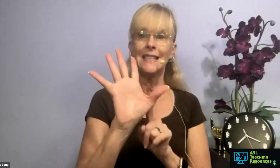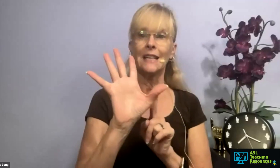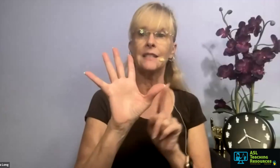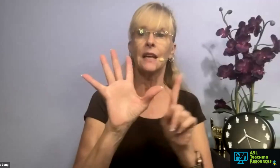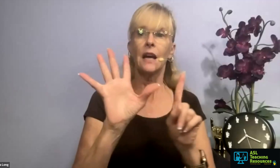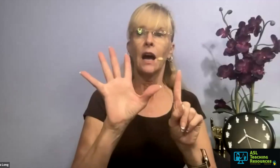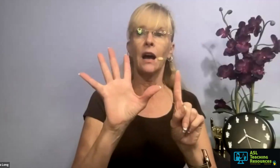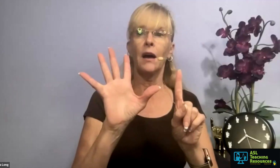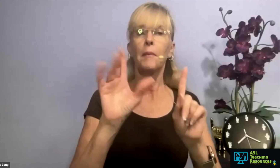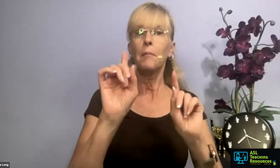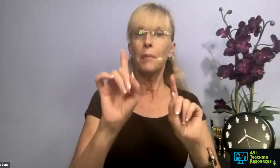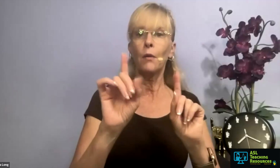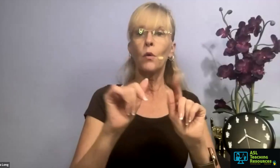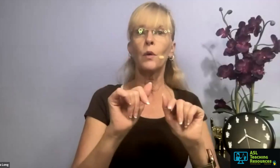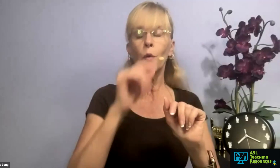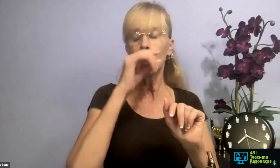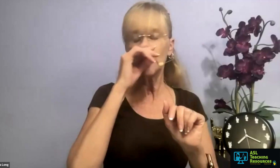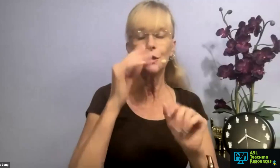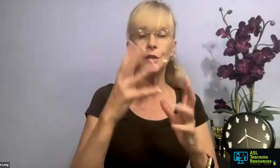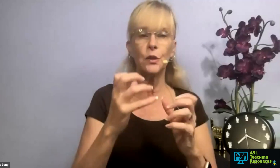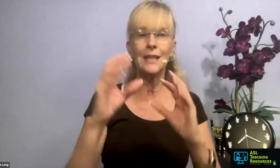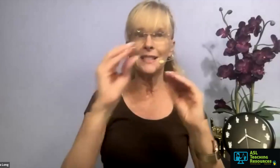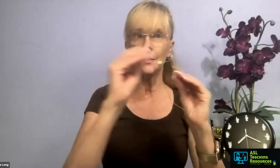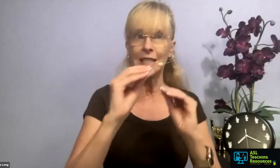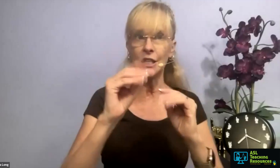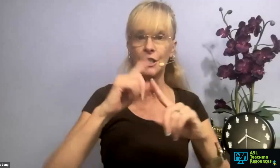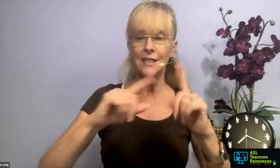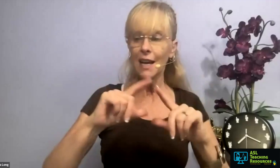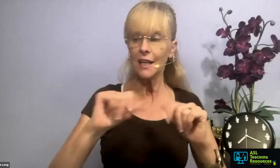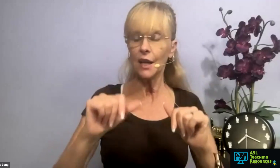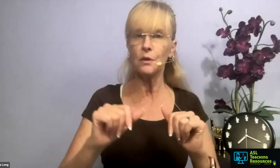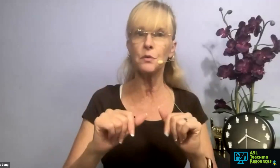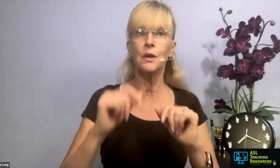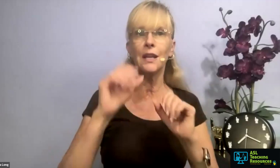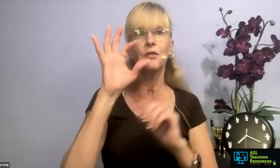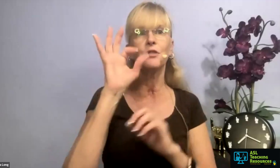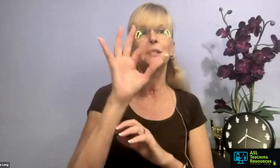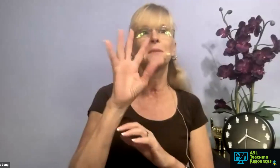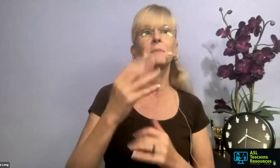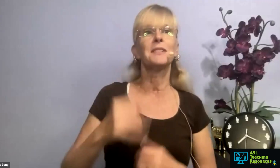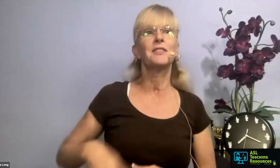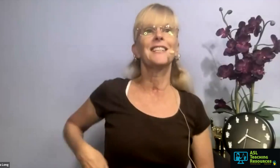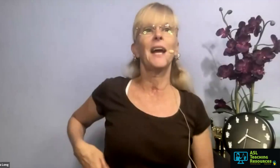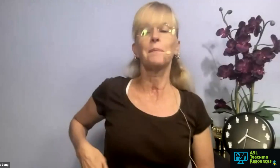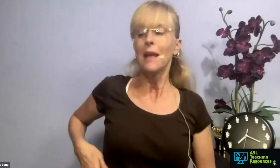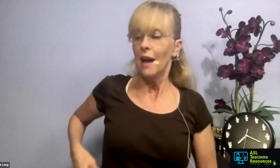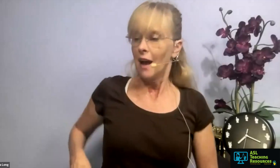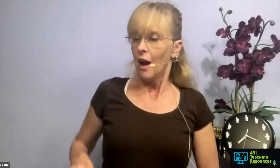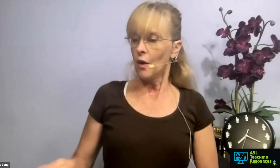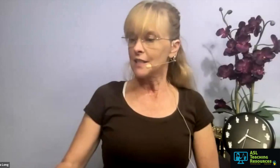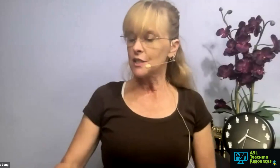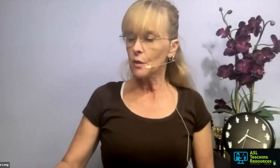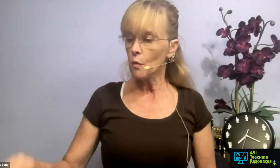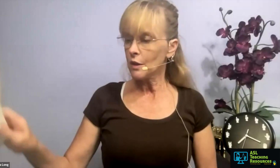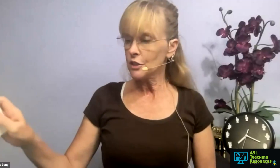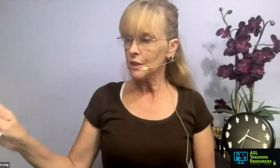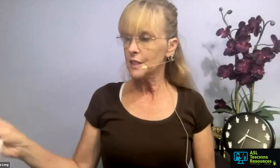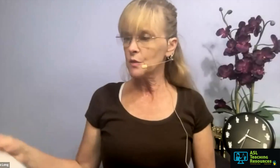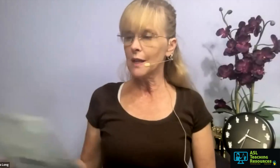6. But what we want to do is teaching sign language. We're going to give you some tips here today. Okay, so the wall charts is one of